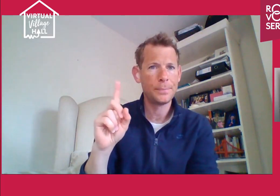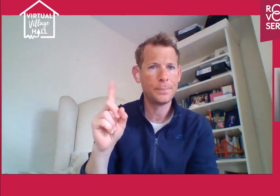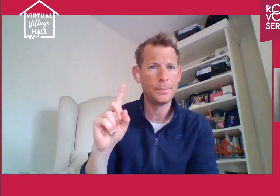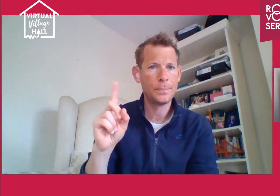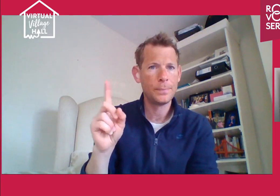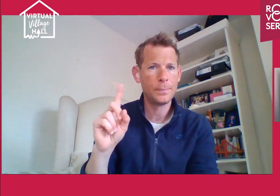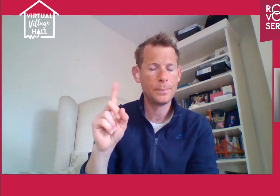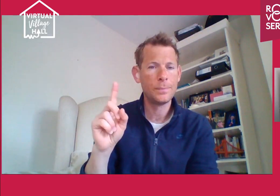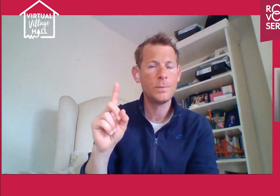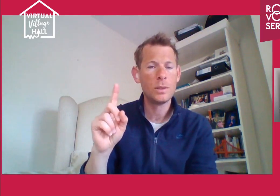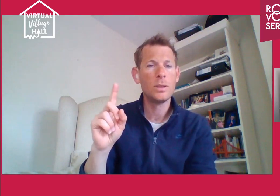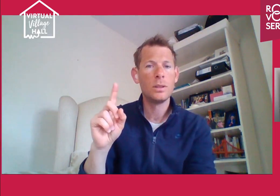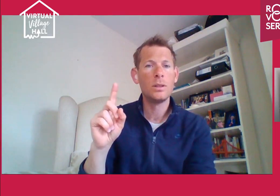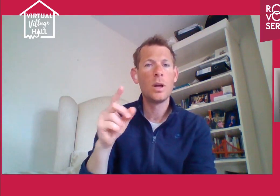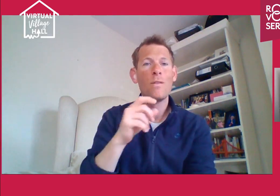What?